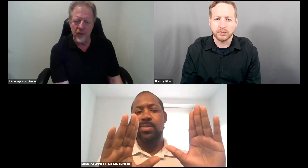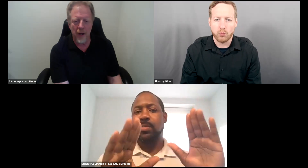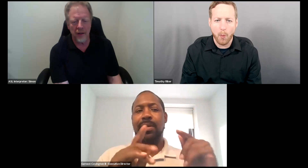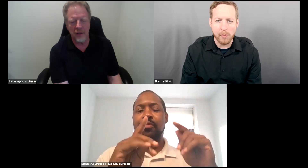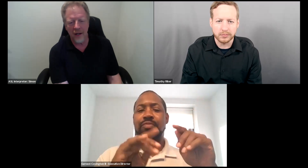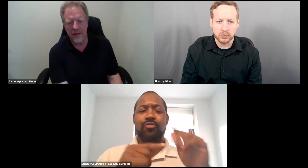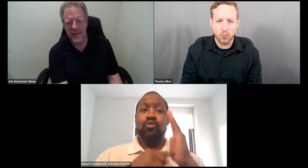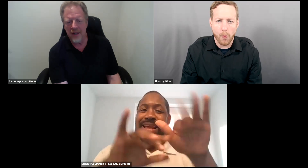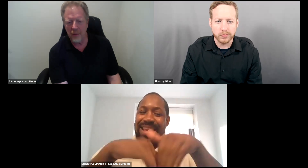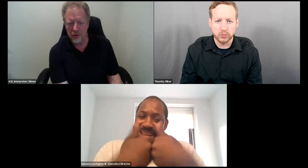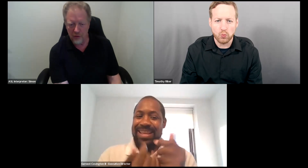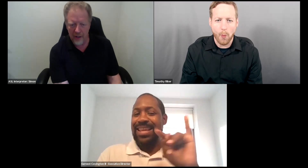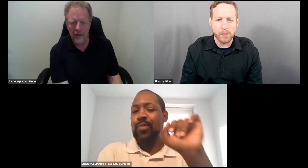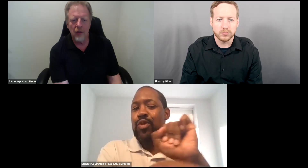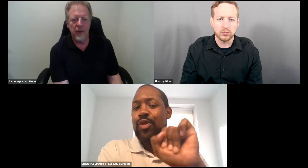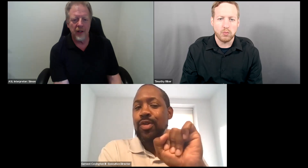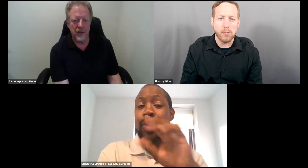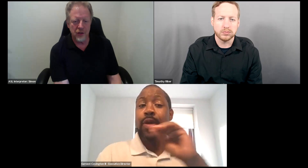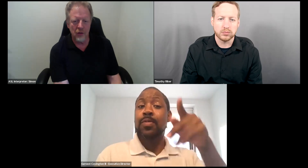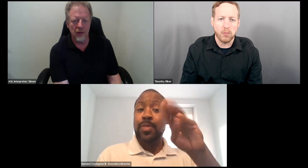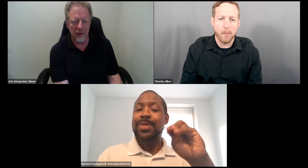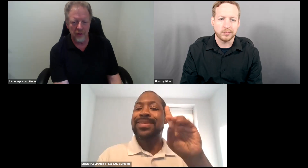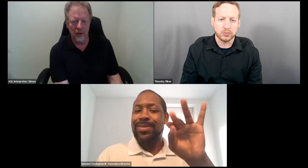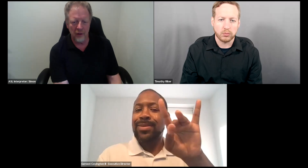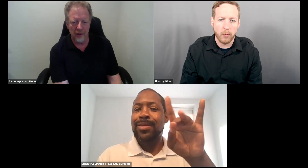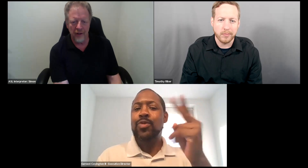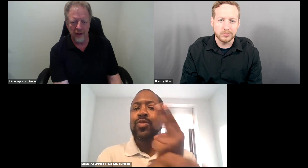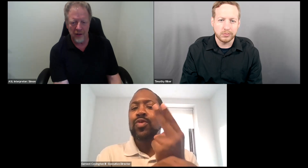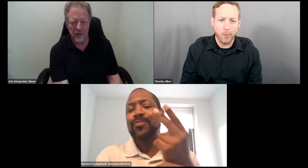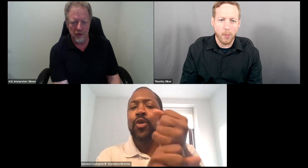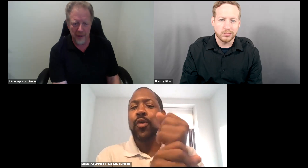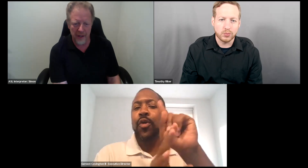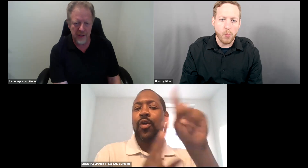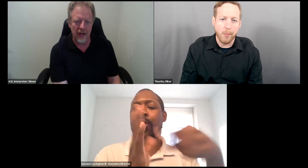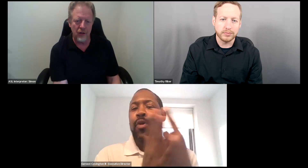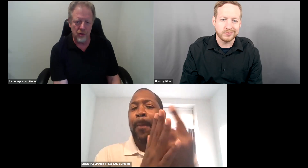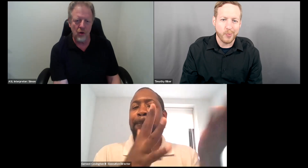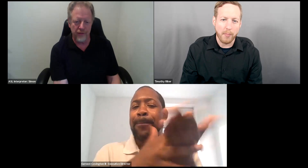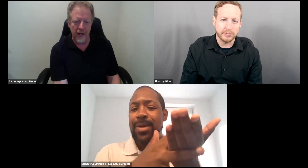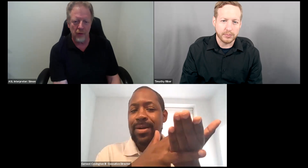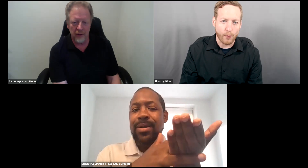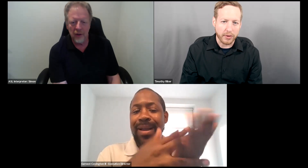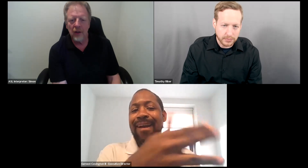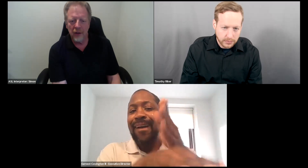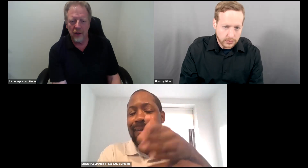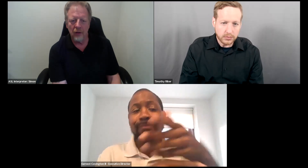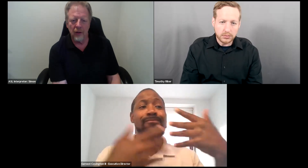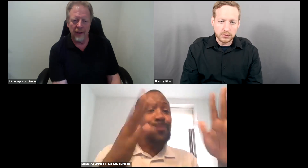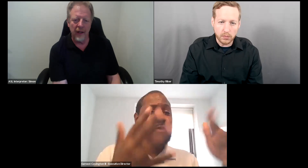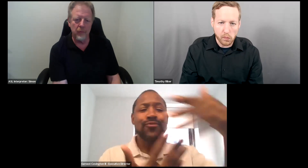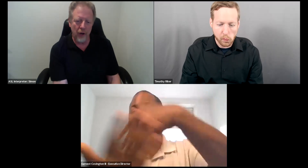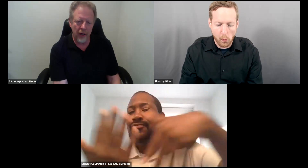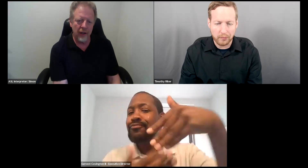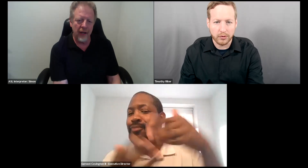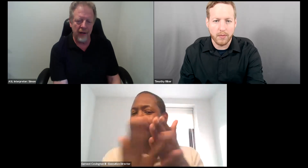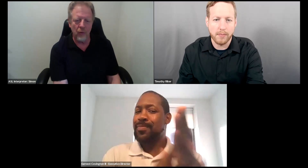really responded to that and said that it was great because it showed how, you know, the event actually took place and how to use the coffee hour, you know, and